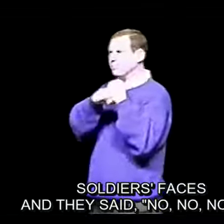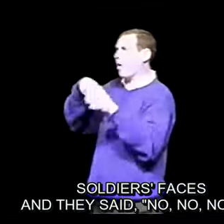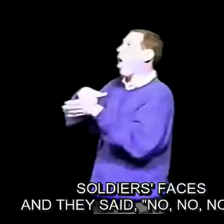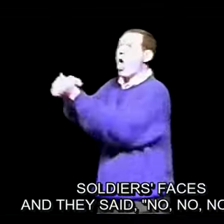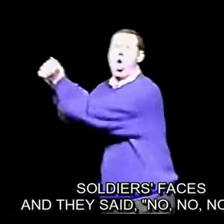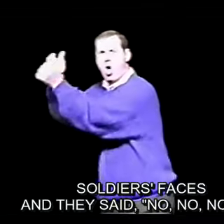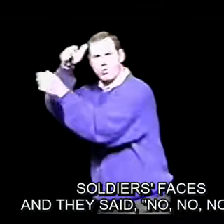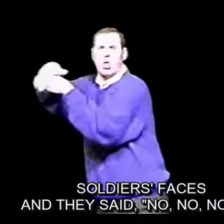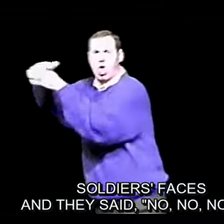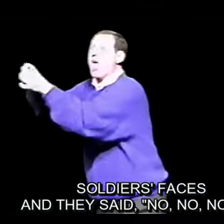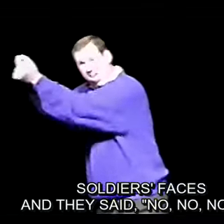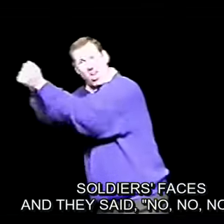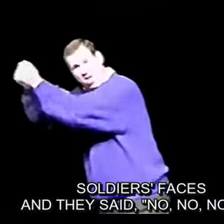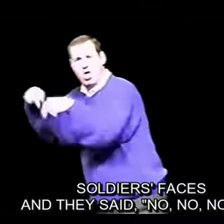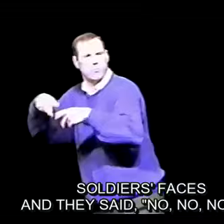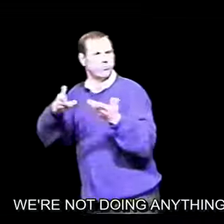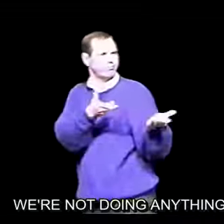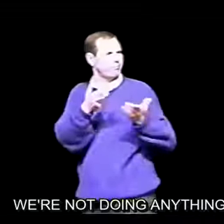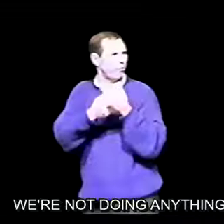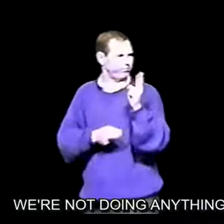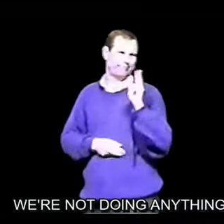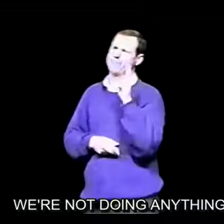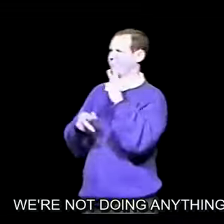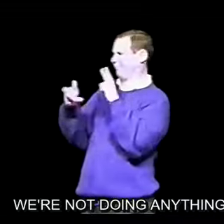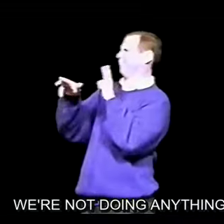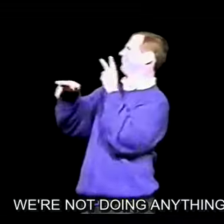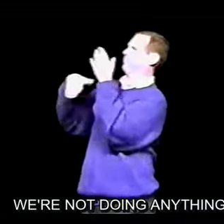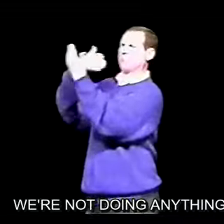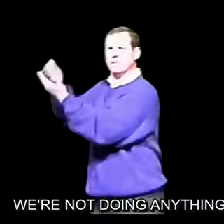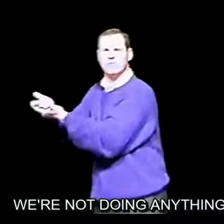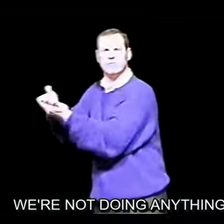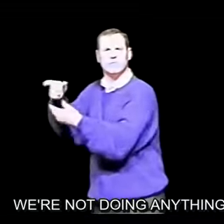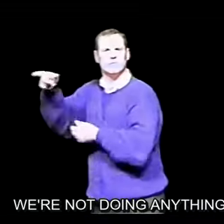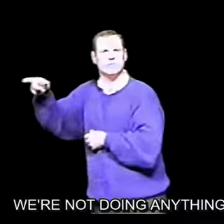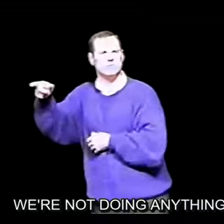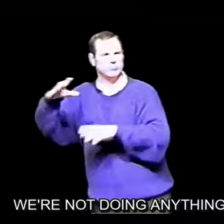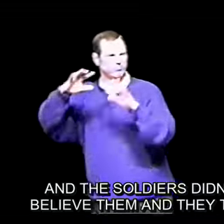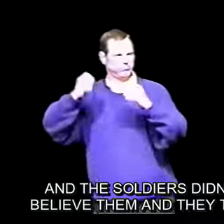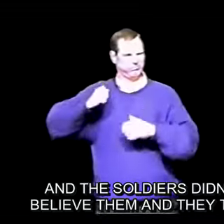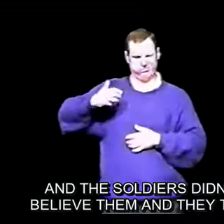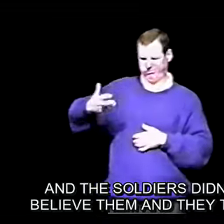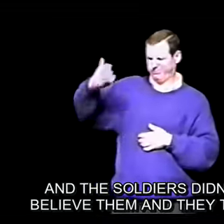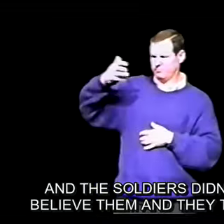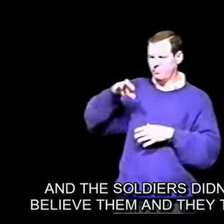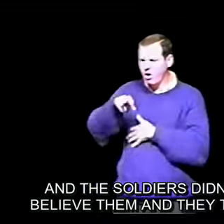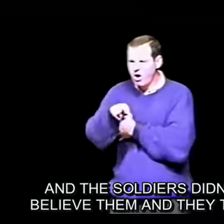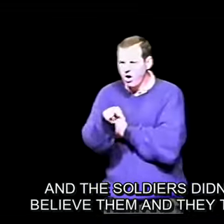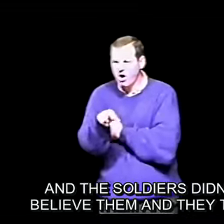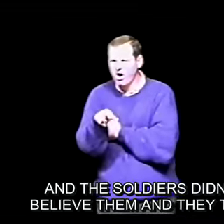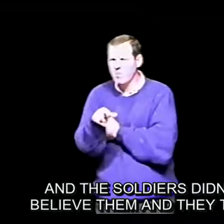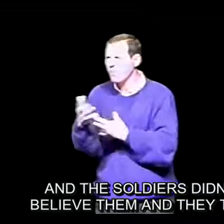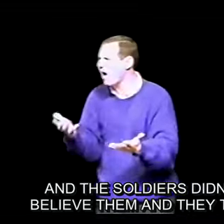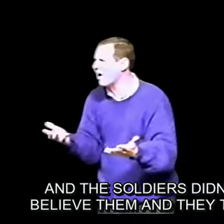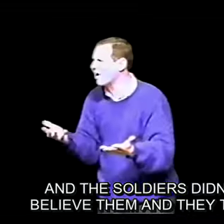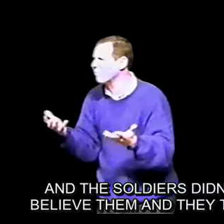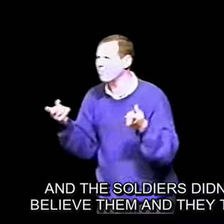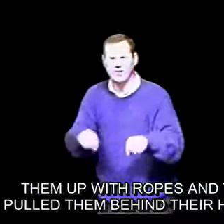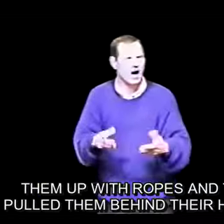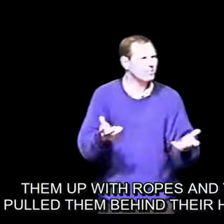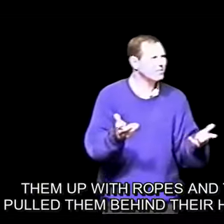we're not doing anything bad. And the soldiers didn't believe them, and they tied them up with ropes, and they pulled them behind